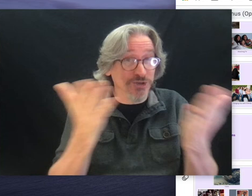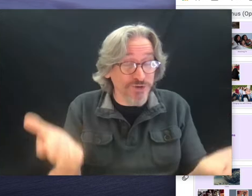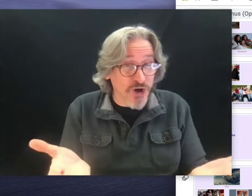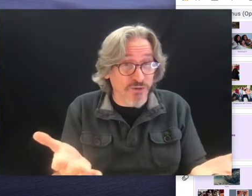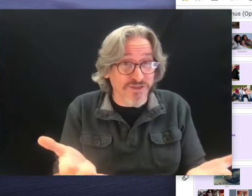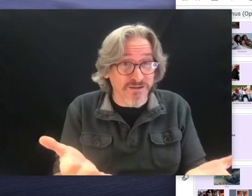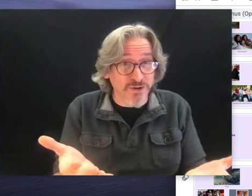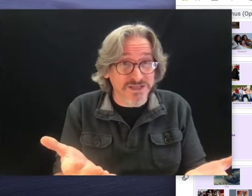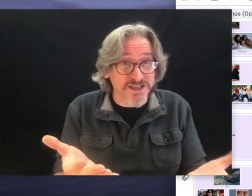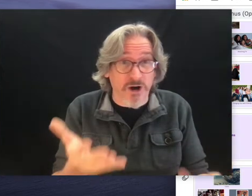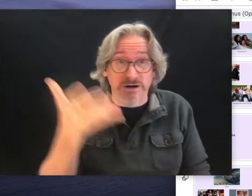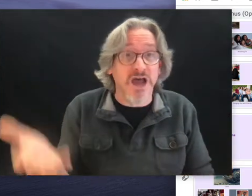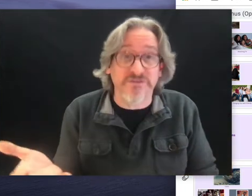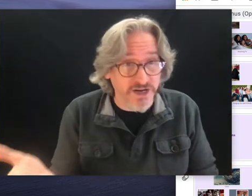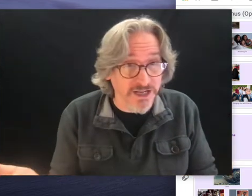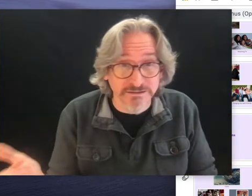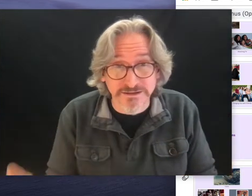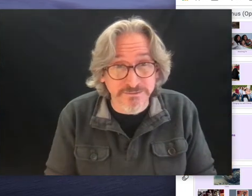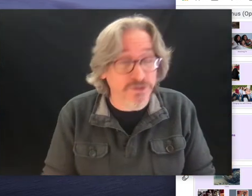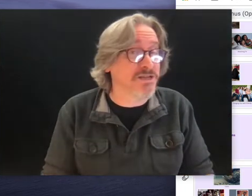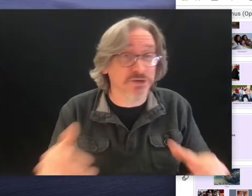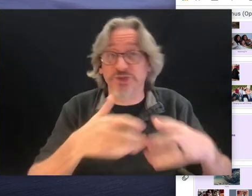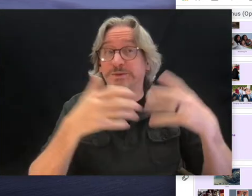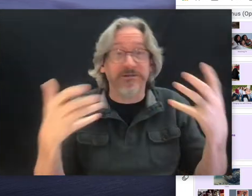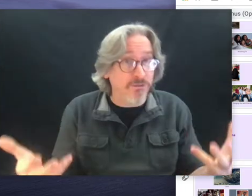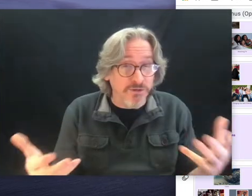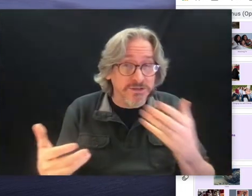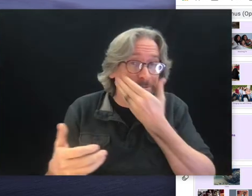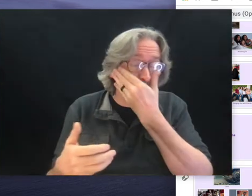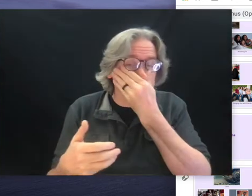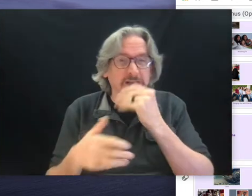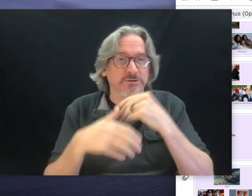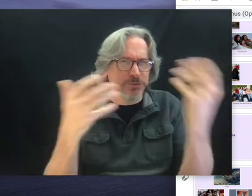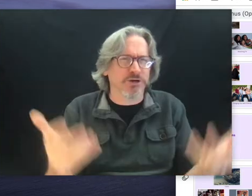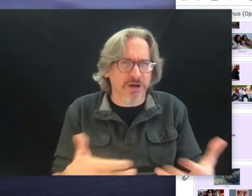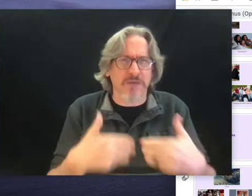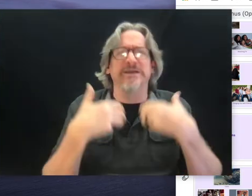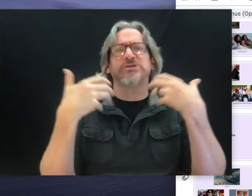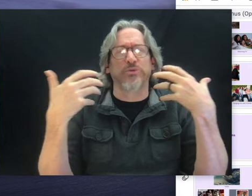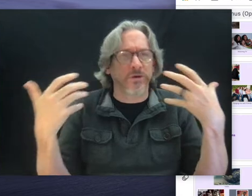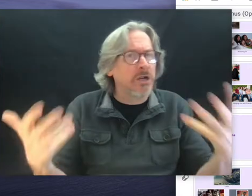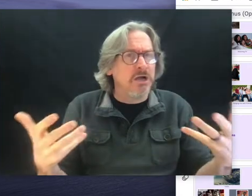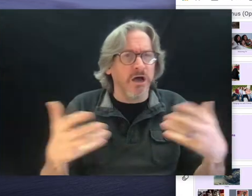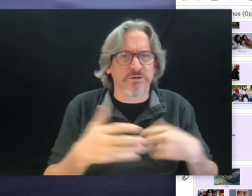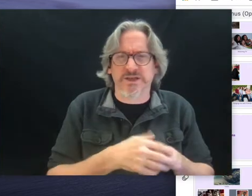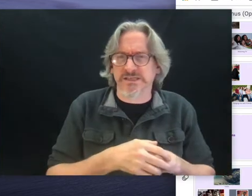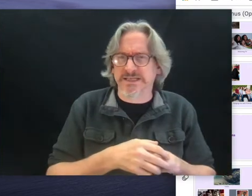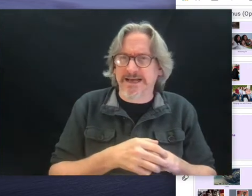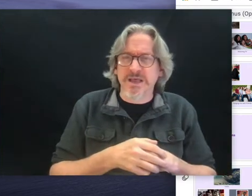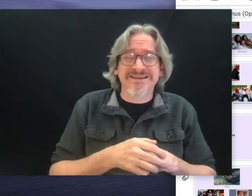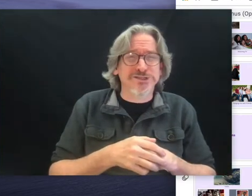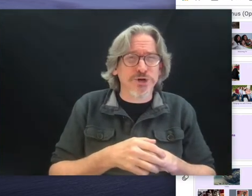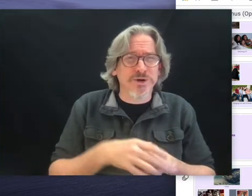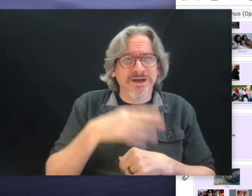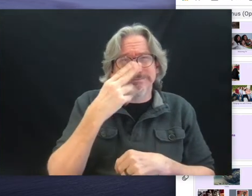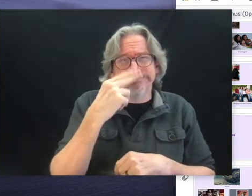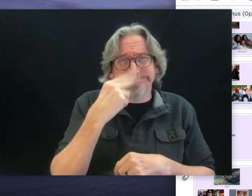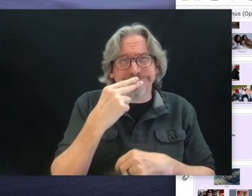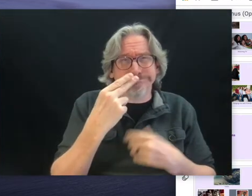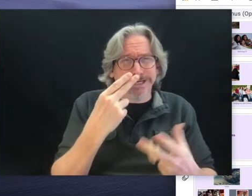books, you know that most of them are not funny. Most of them are superhero books, superhero comics or other things like that.